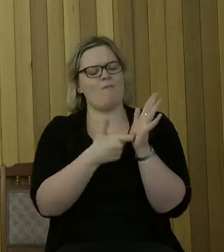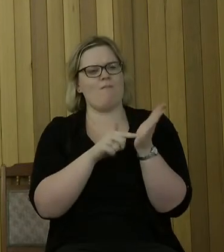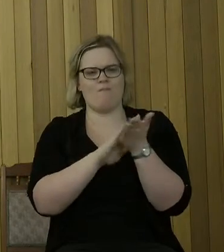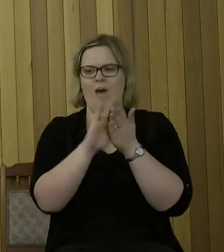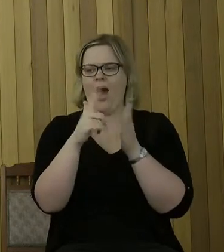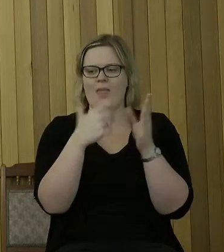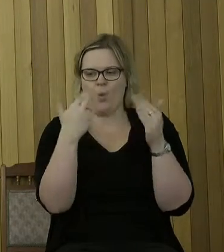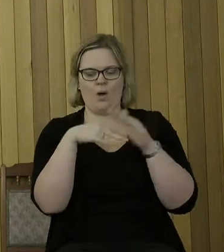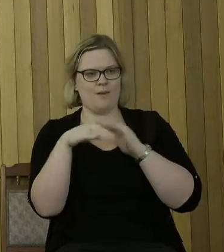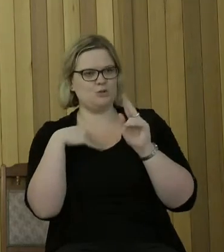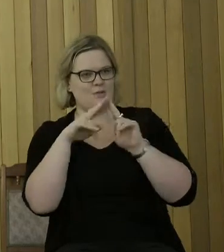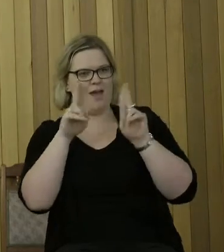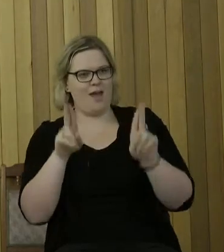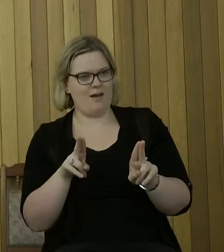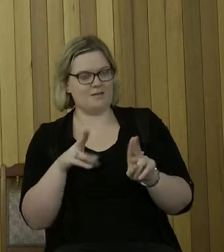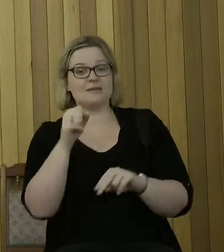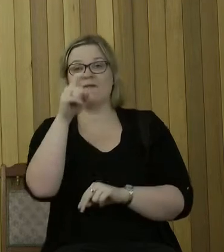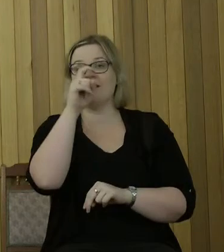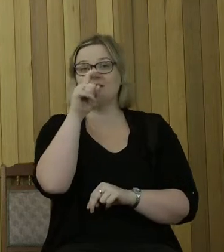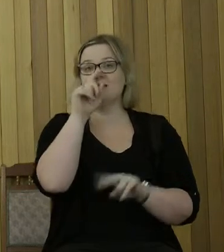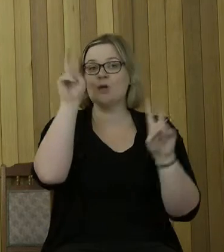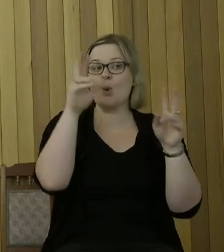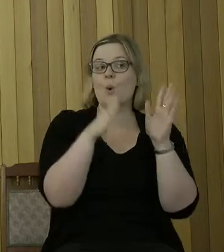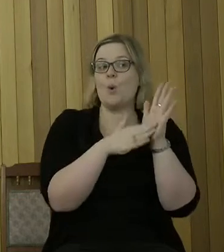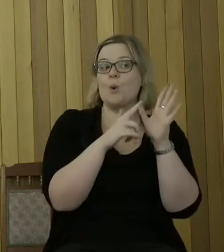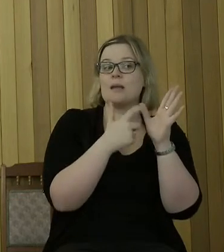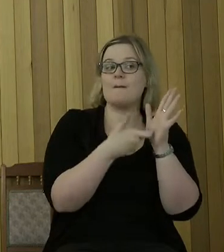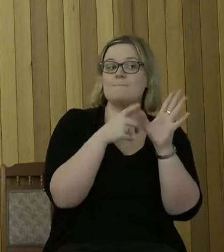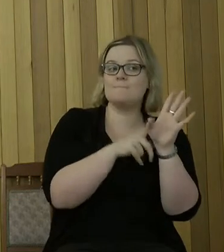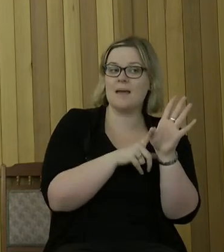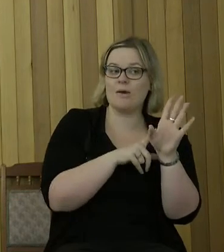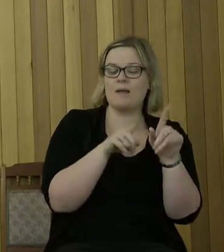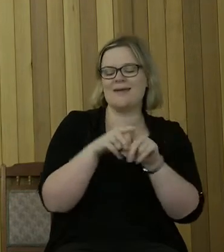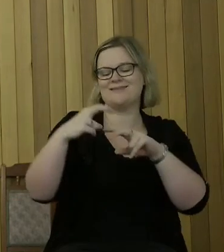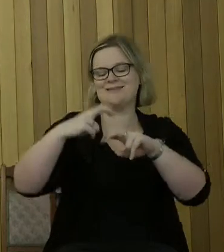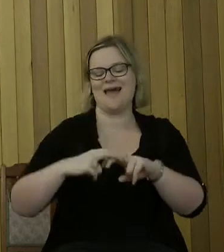house. And she had a sister called Mary, who also sat at Jesus' feet